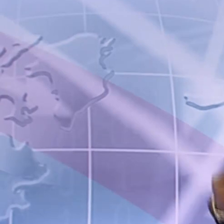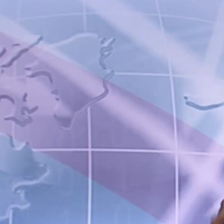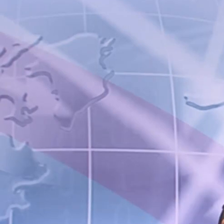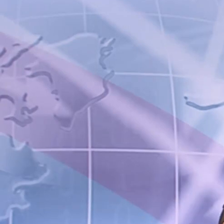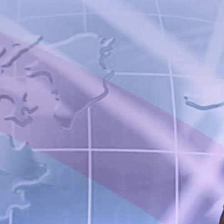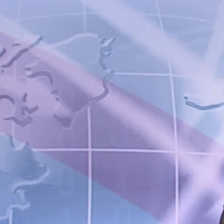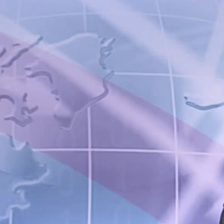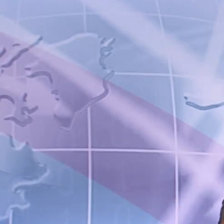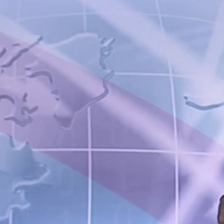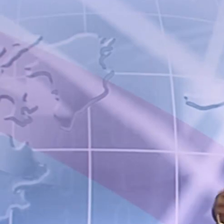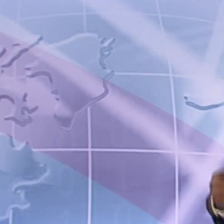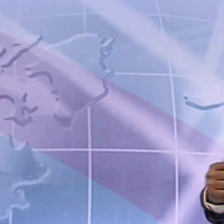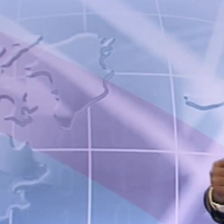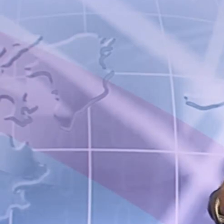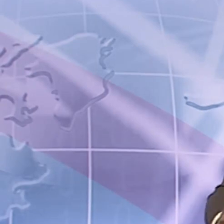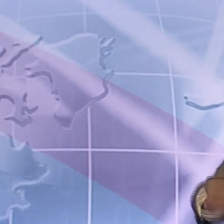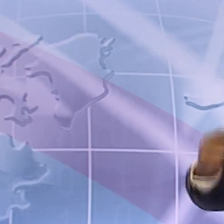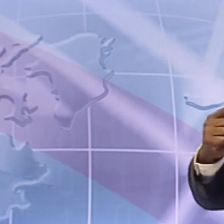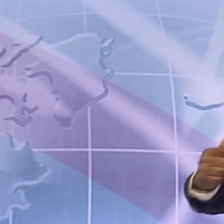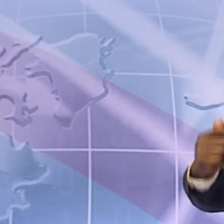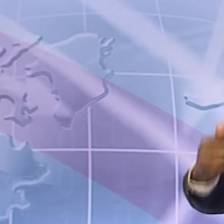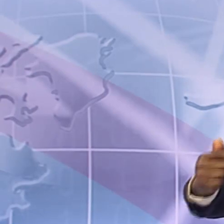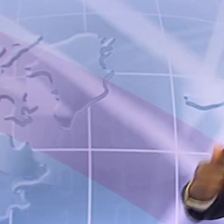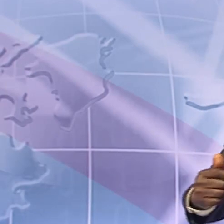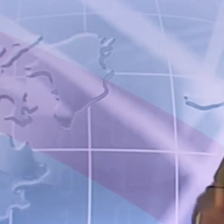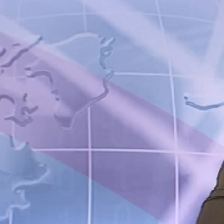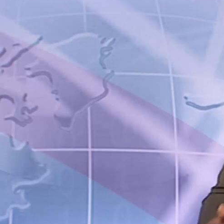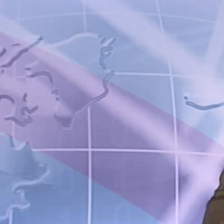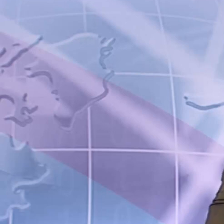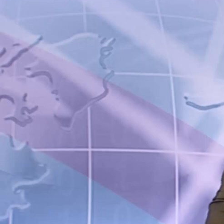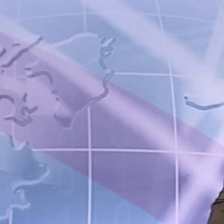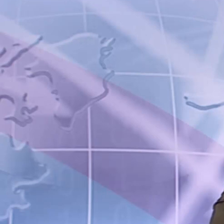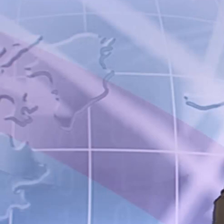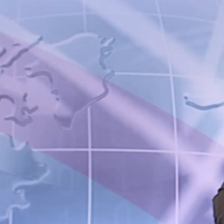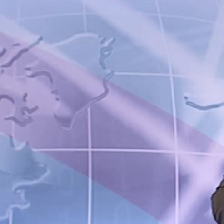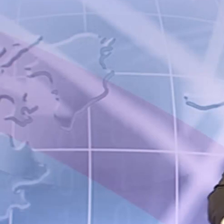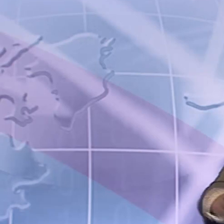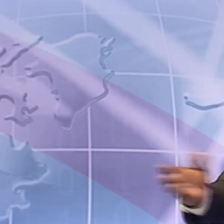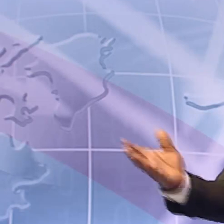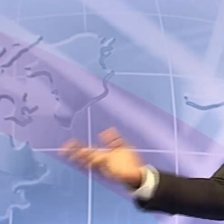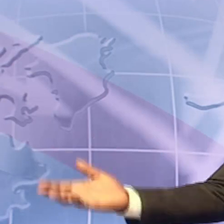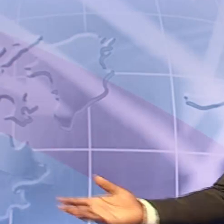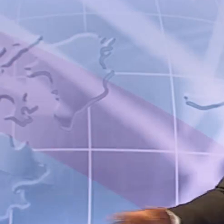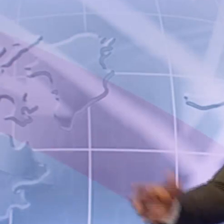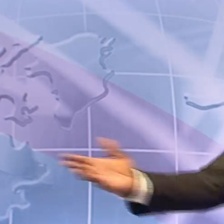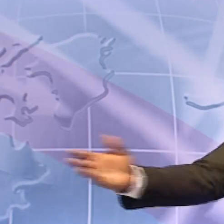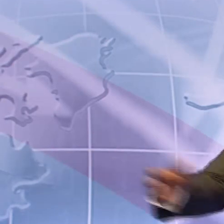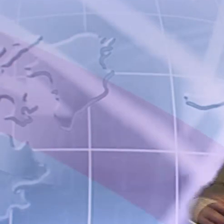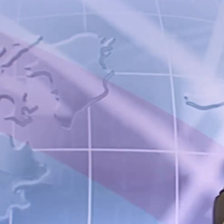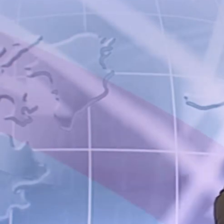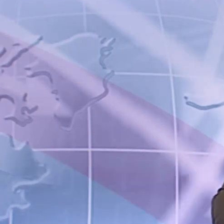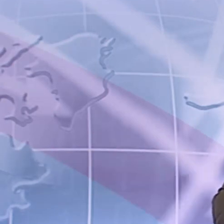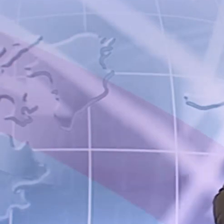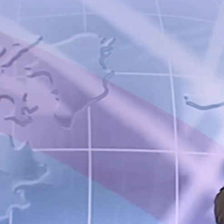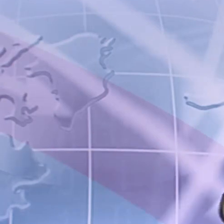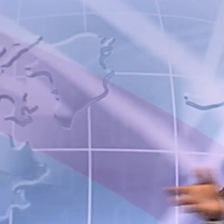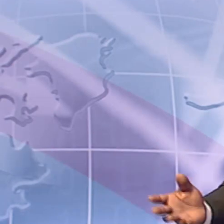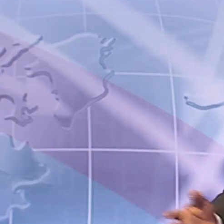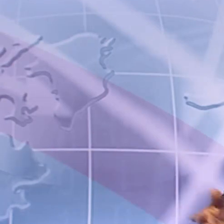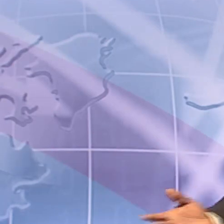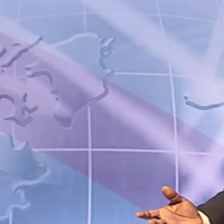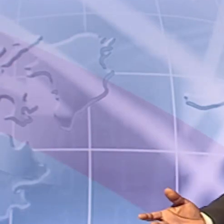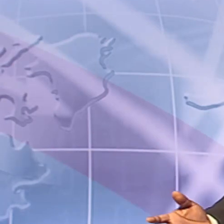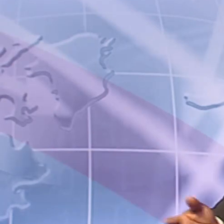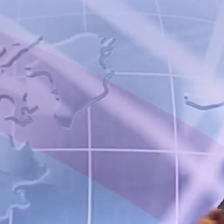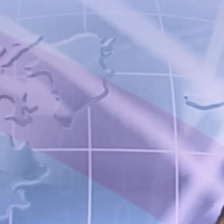strengthen their immune system. So already they are low, way down there. There are also young people, I agree, who may not have